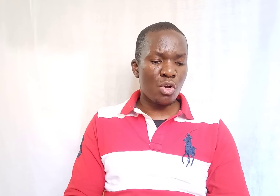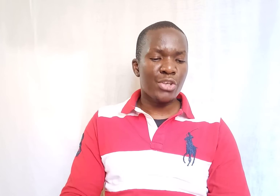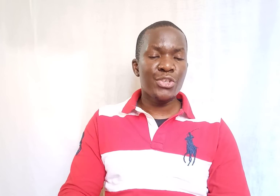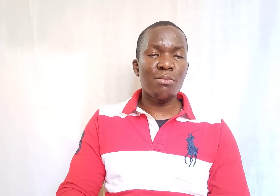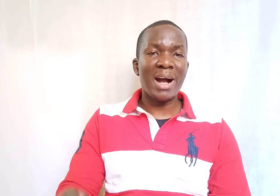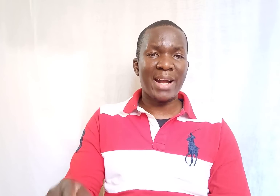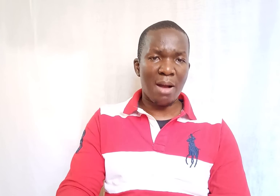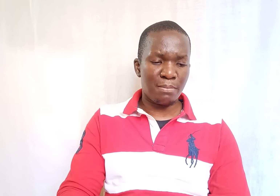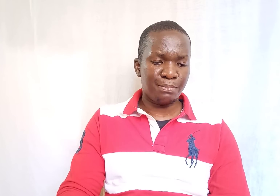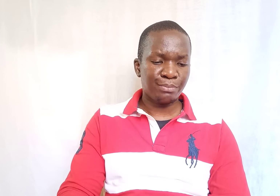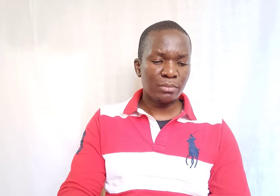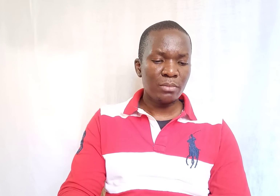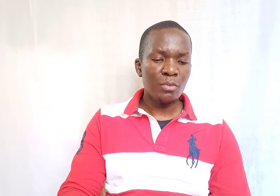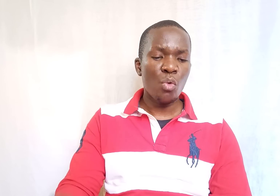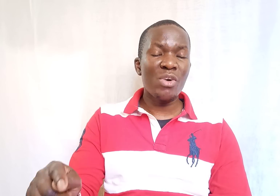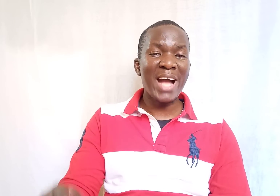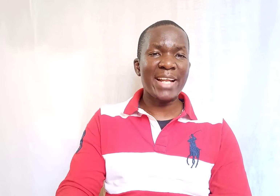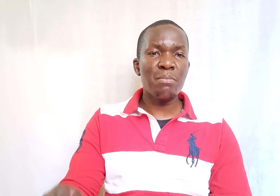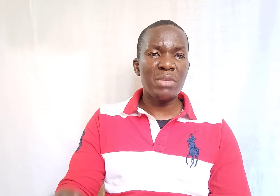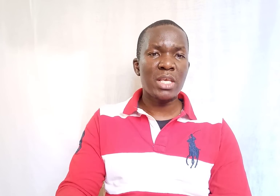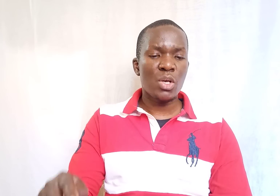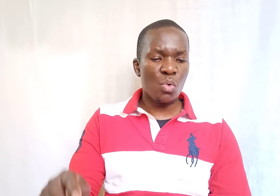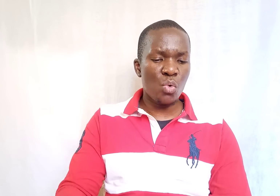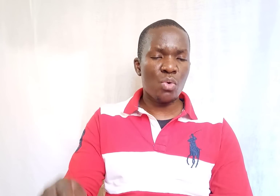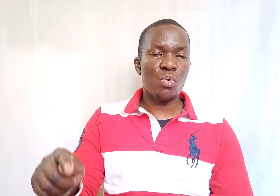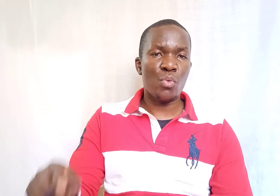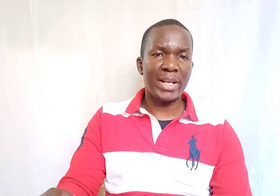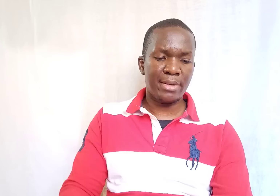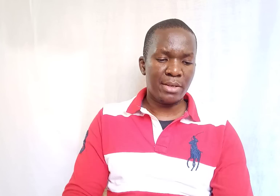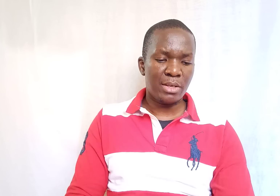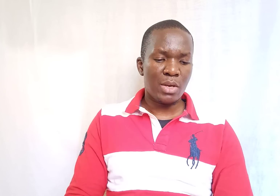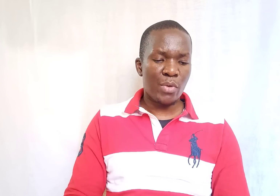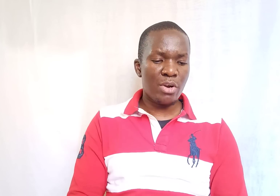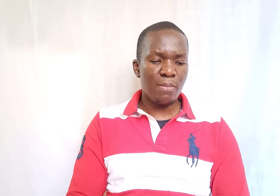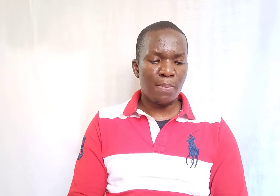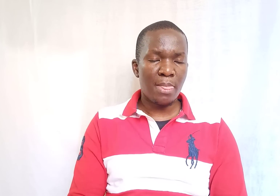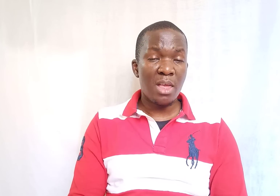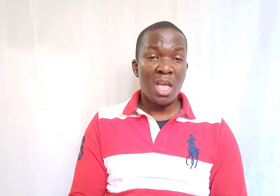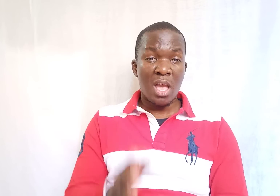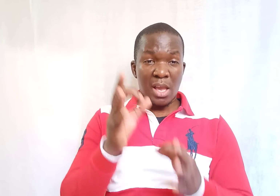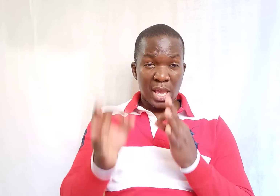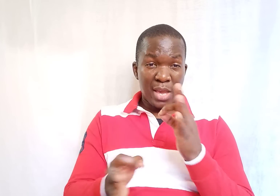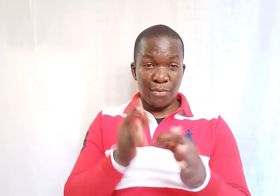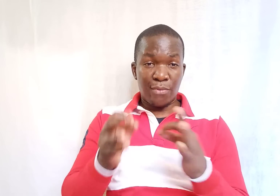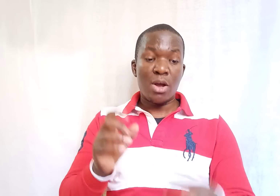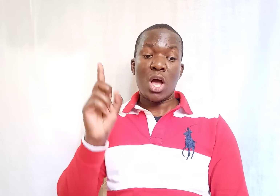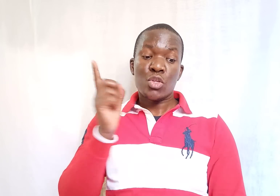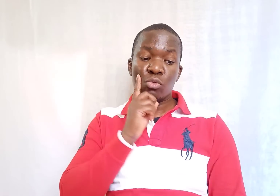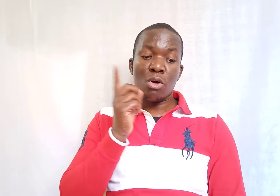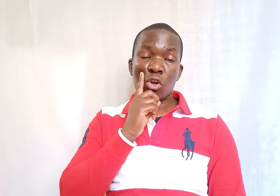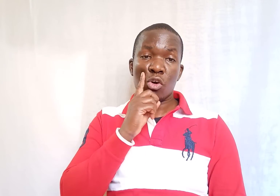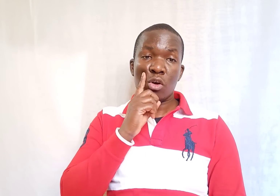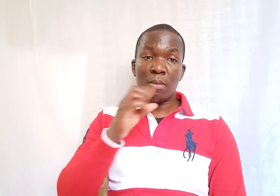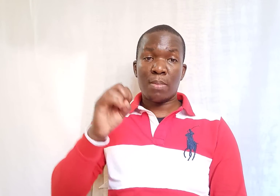tomorrow Juma come, ugali me cook will. We go. If tomorrow